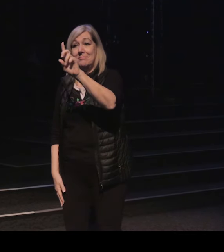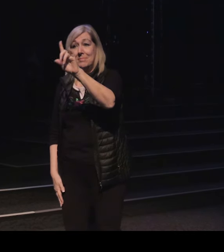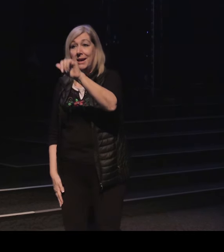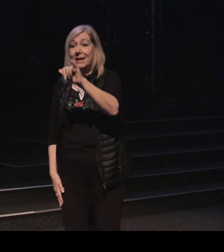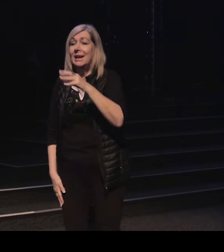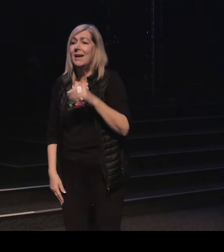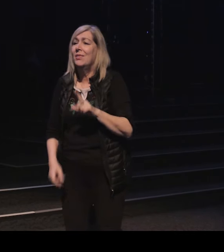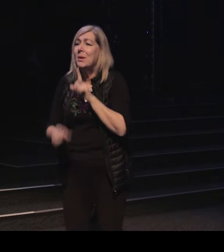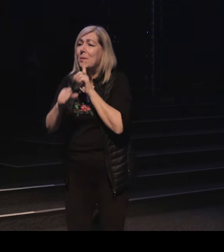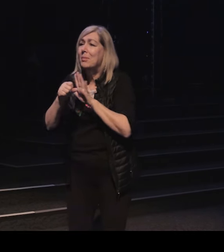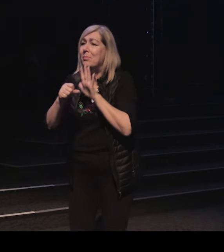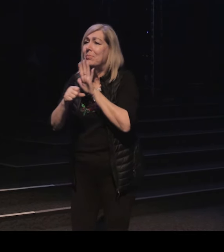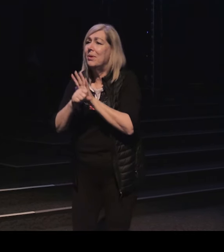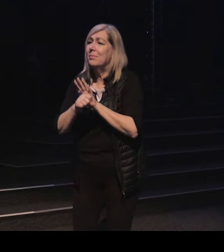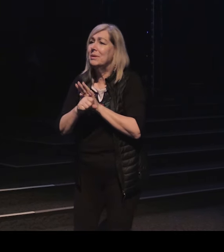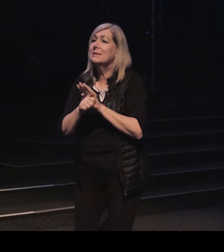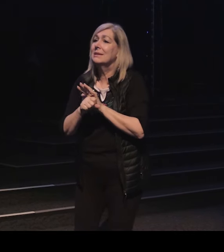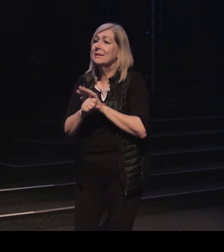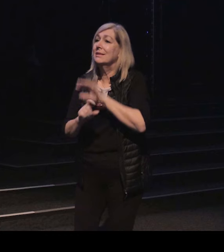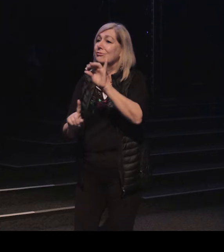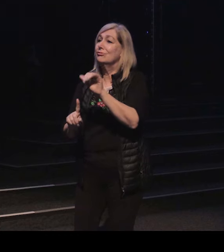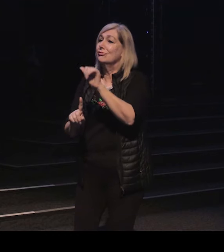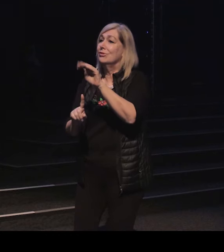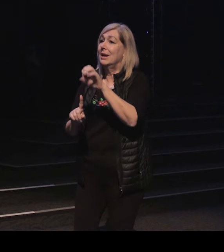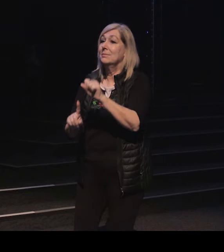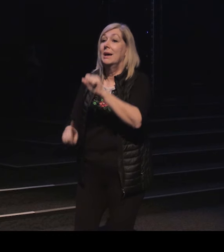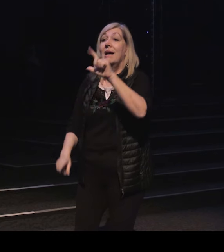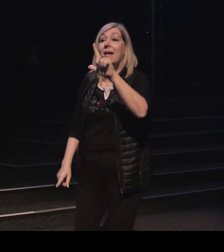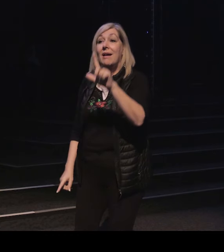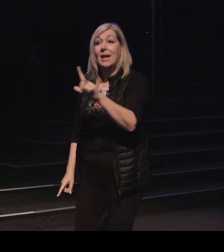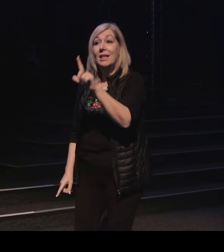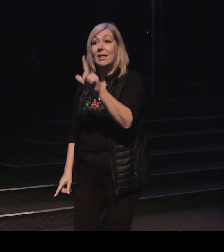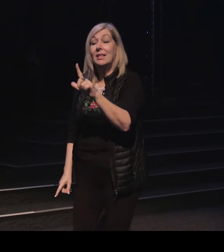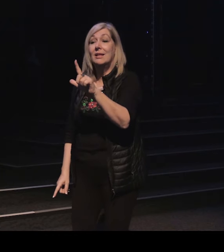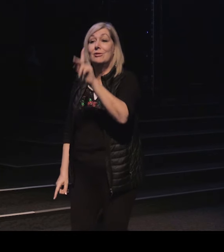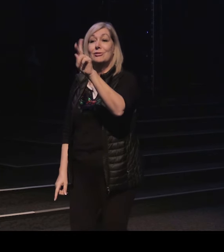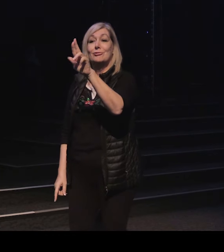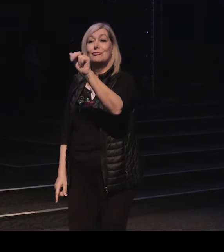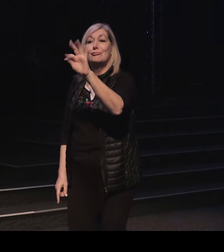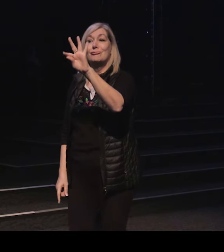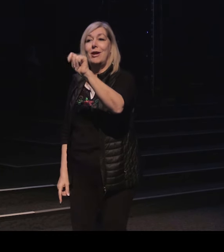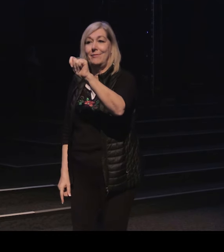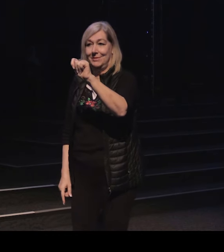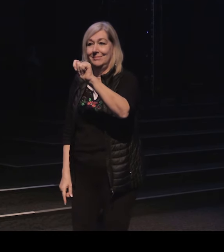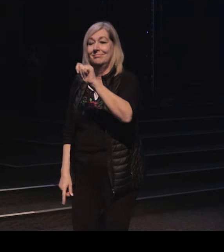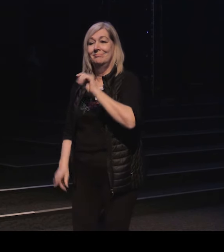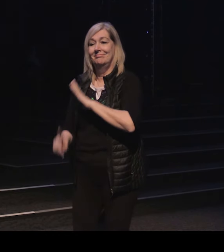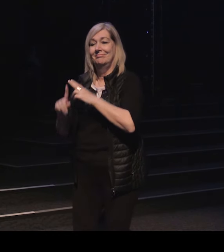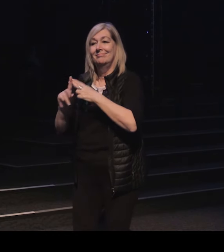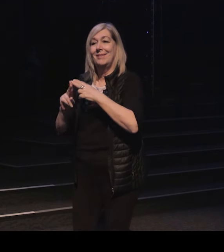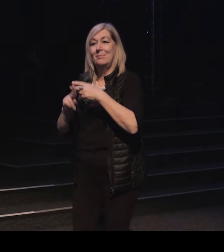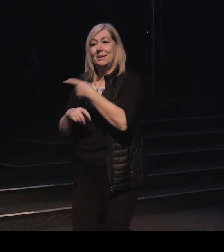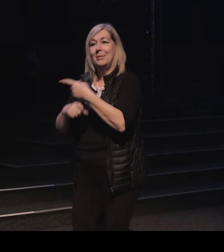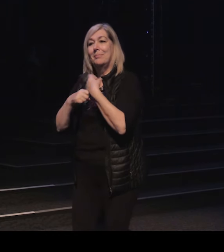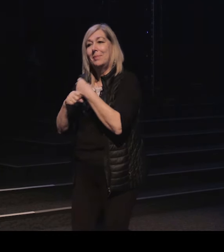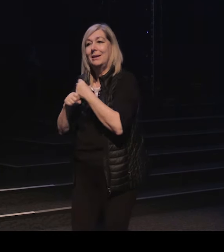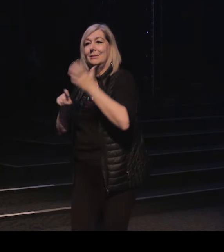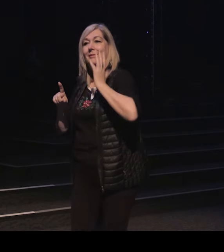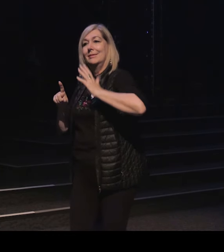promise that James L. Craft made to